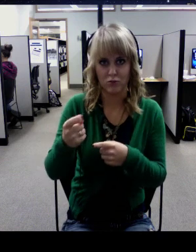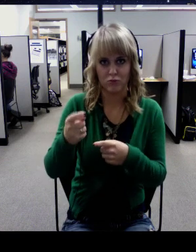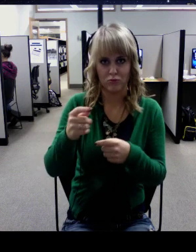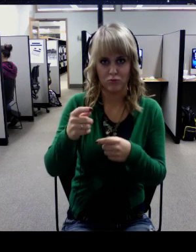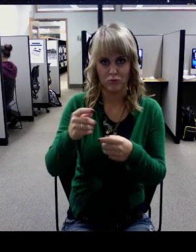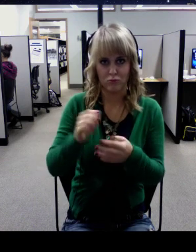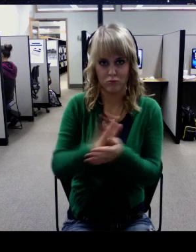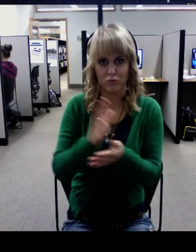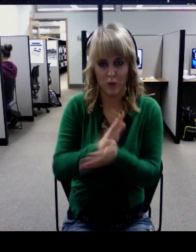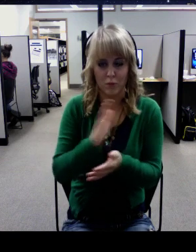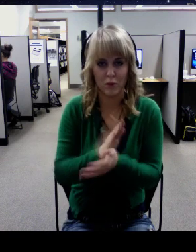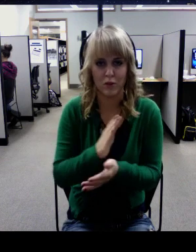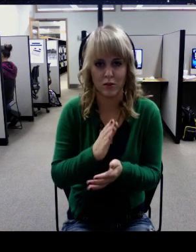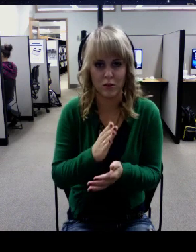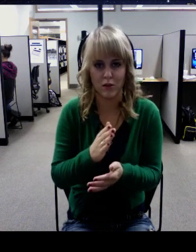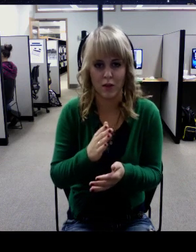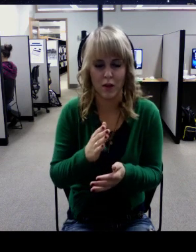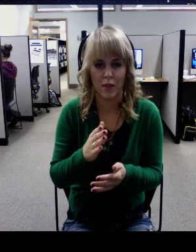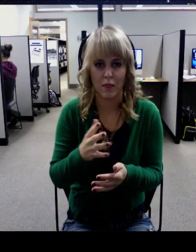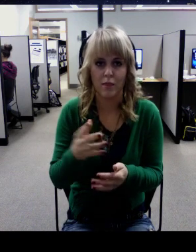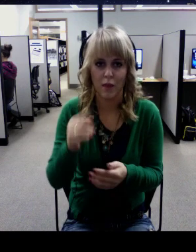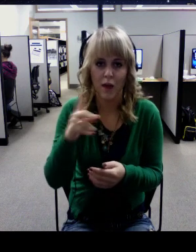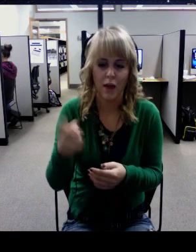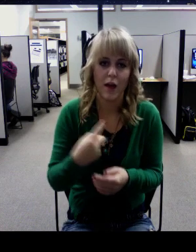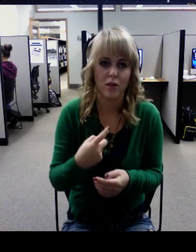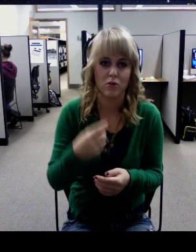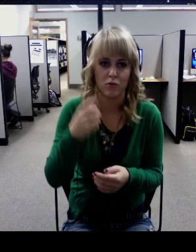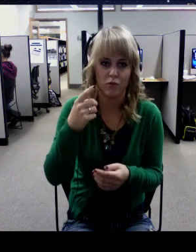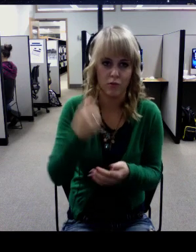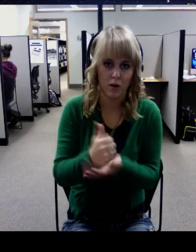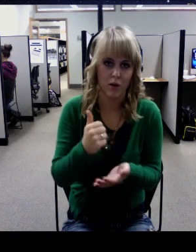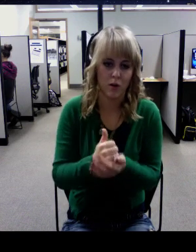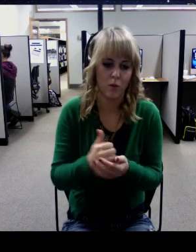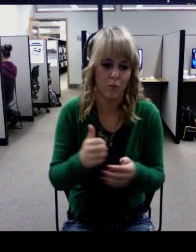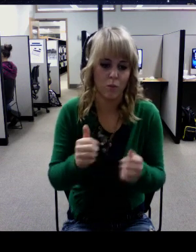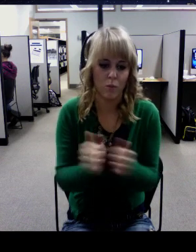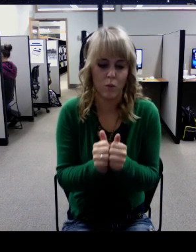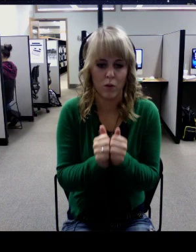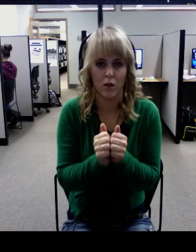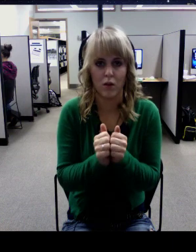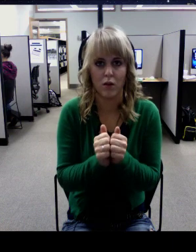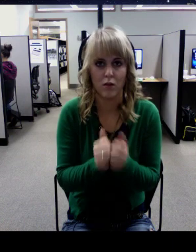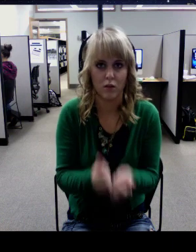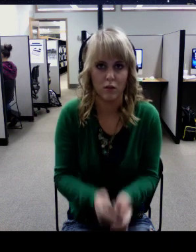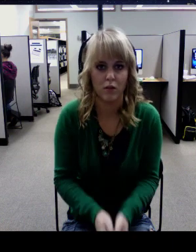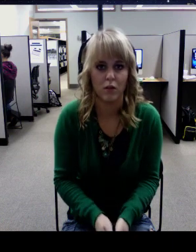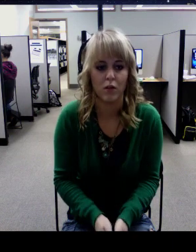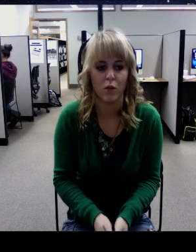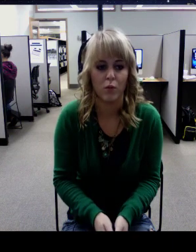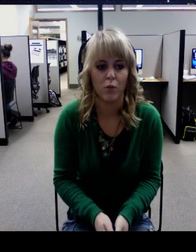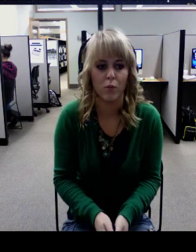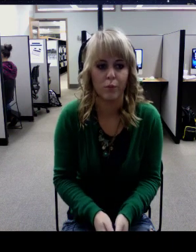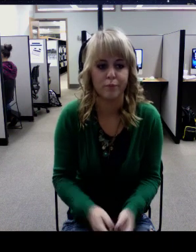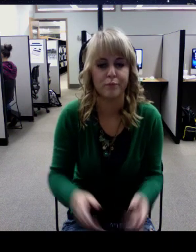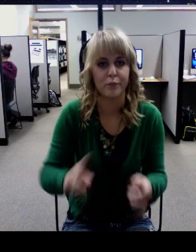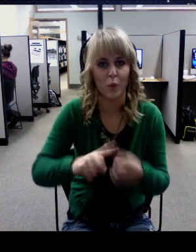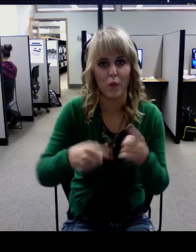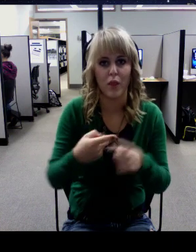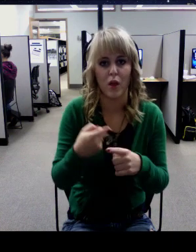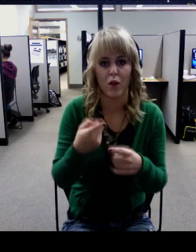to have help in is when they are independent contractors. They